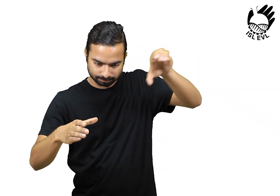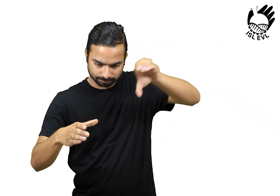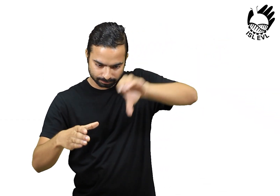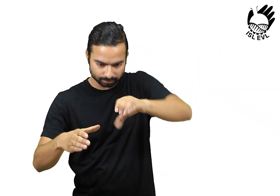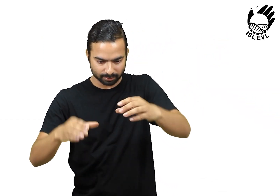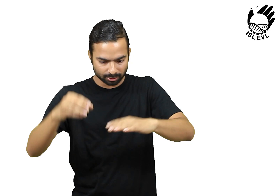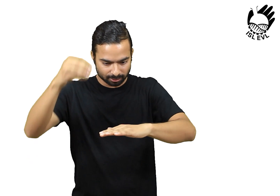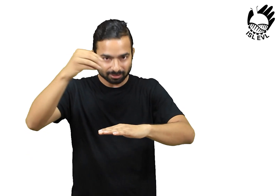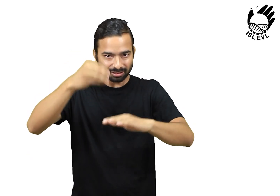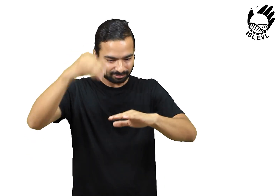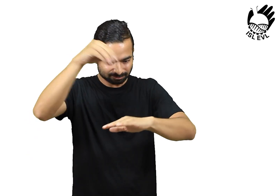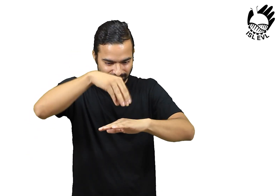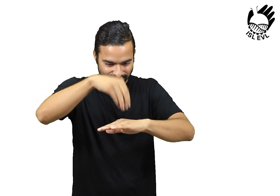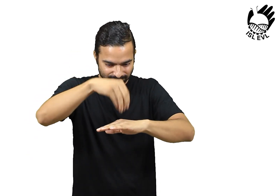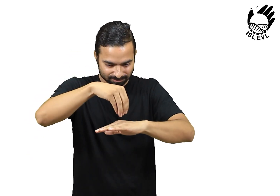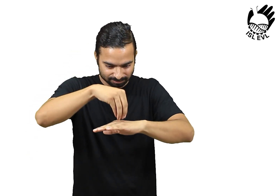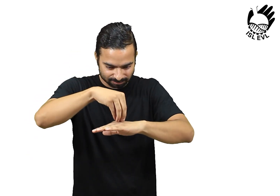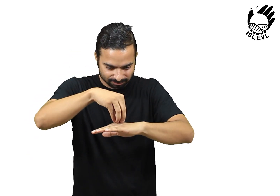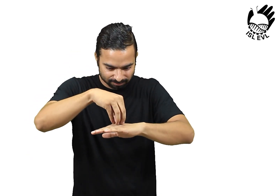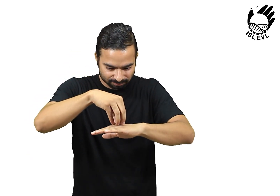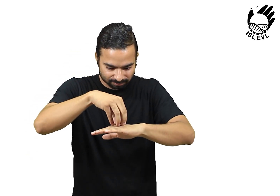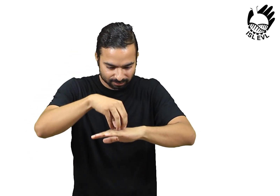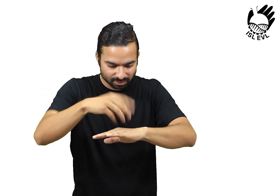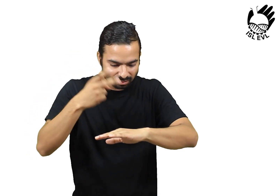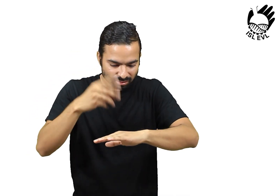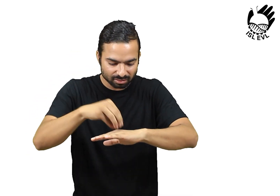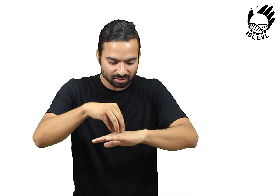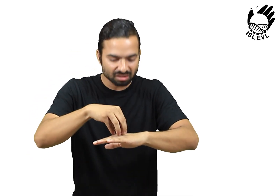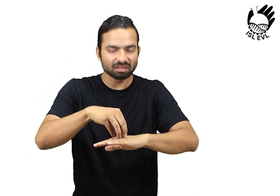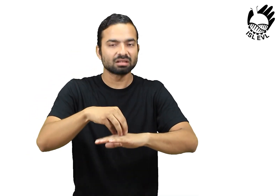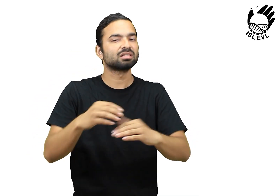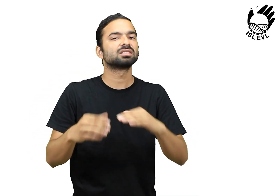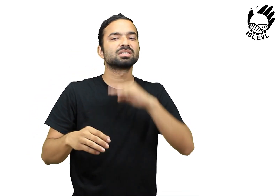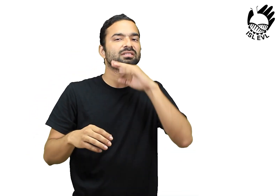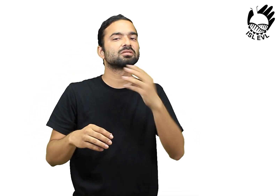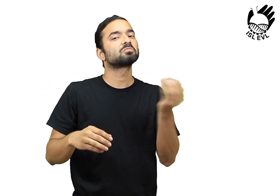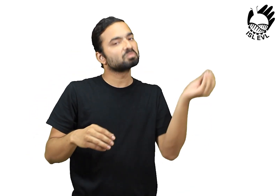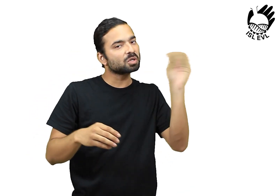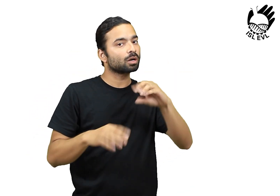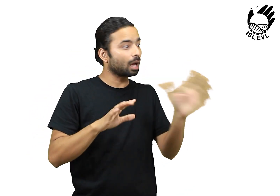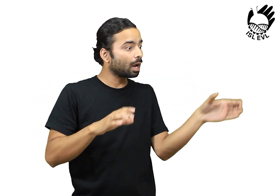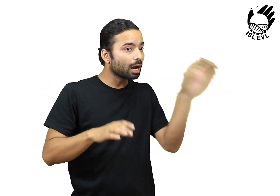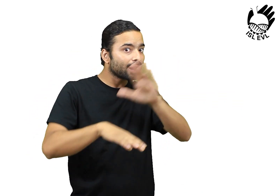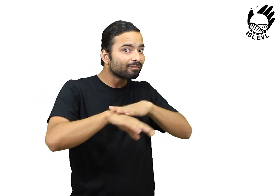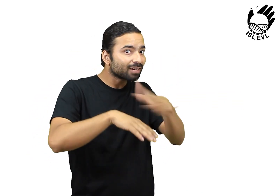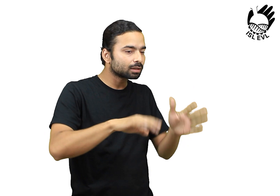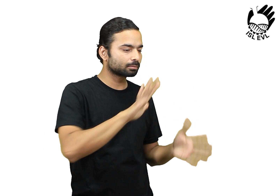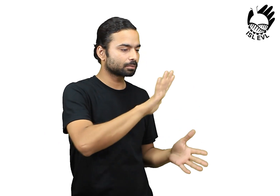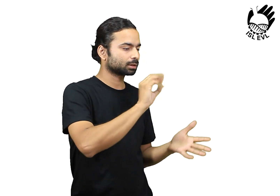will be able to see when the nappy cannot hold any more water, as the excess liquid will be seen around the edges of the